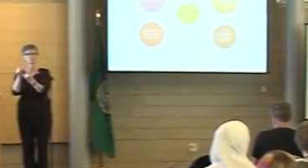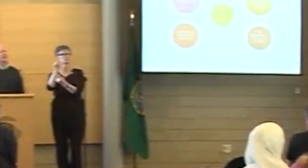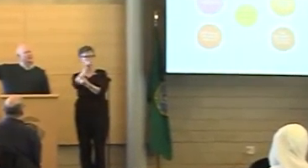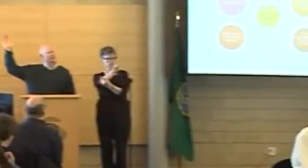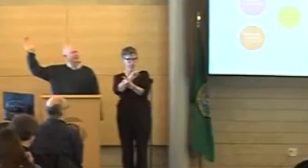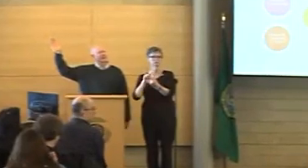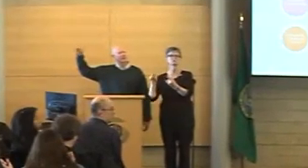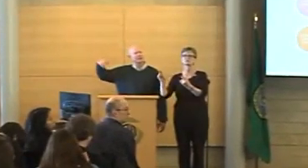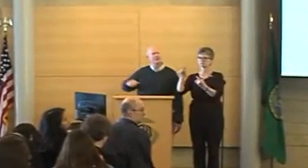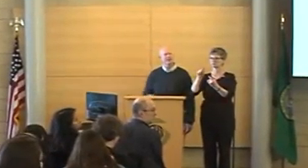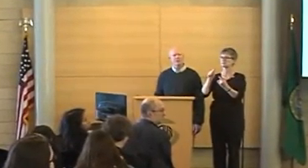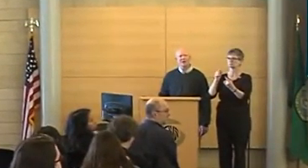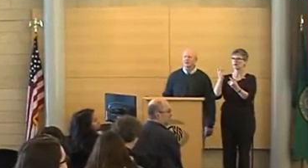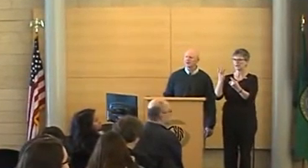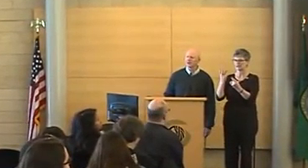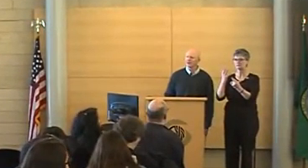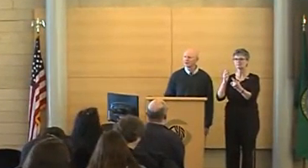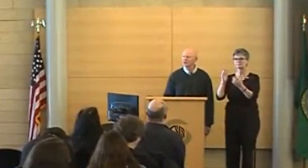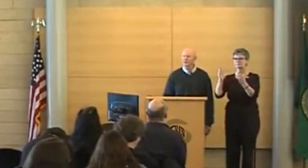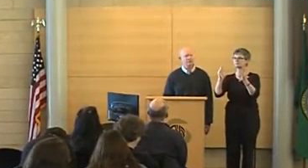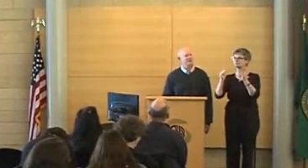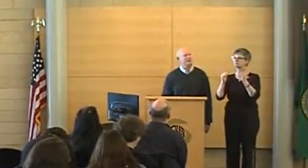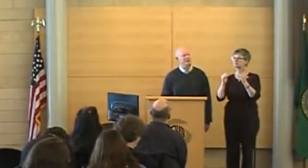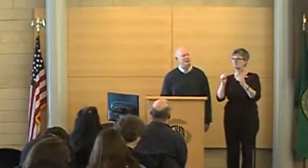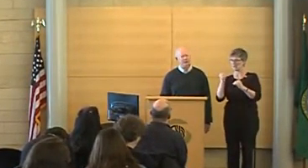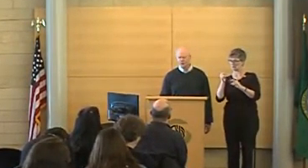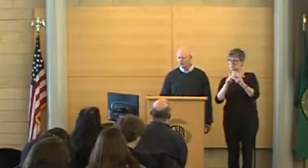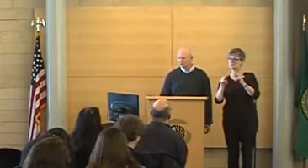emails? Okay, most hands go up.